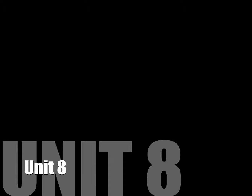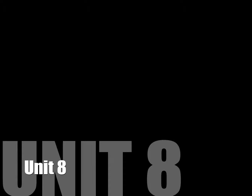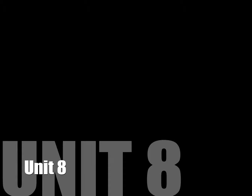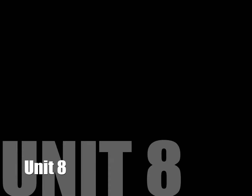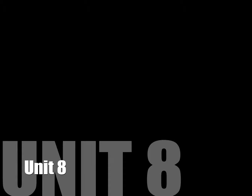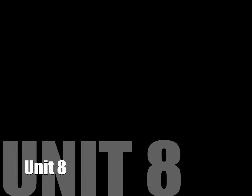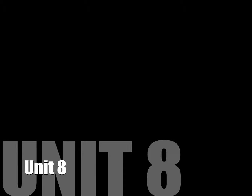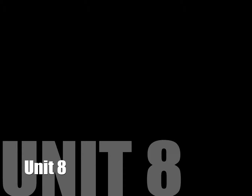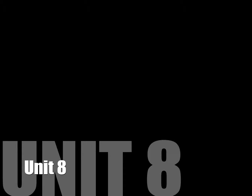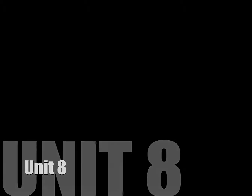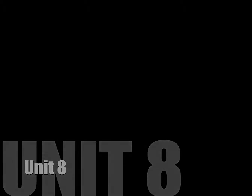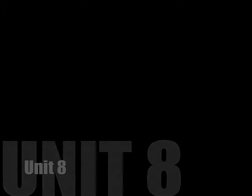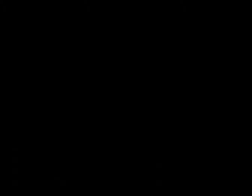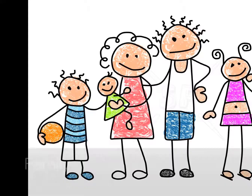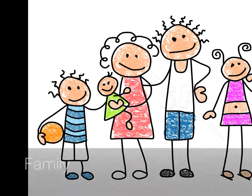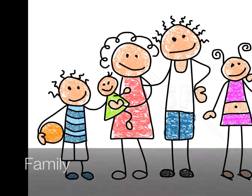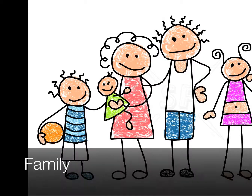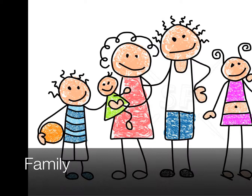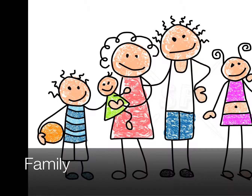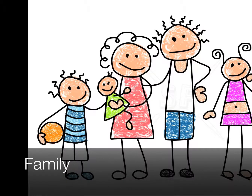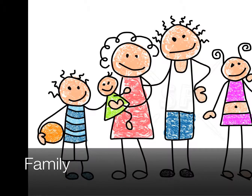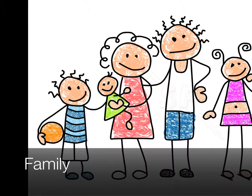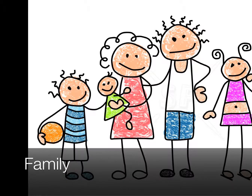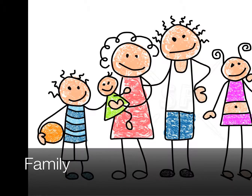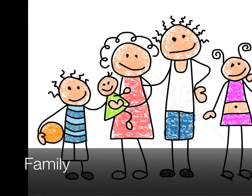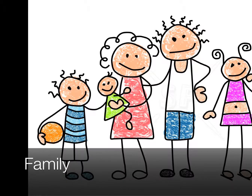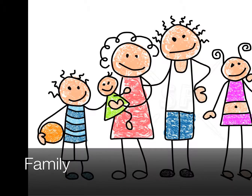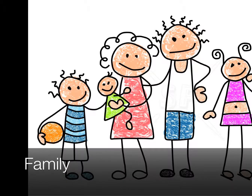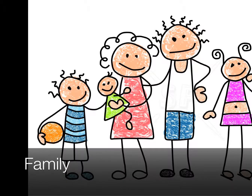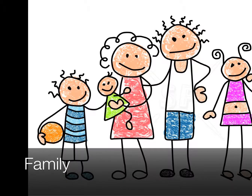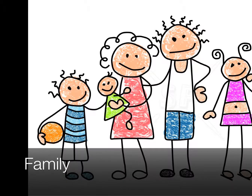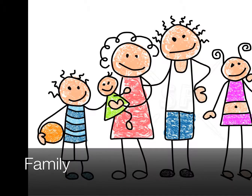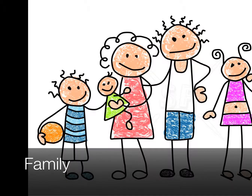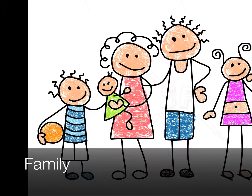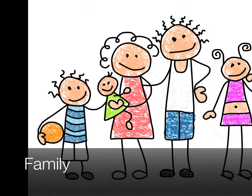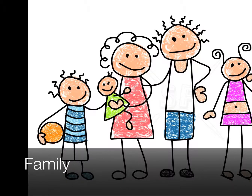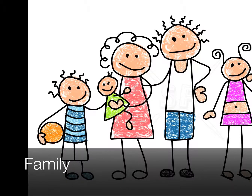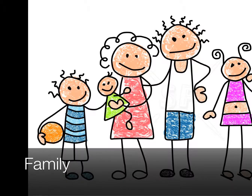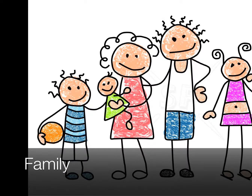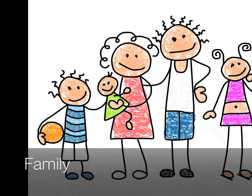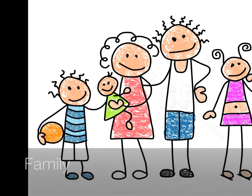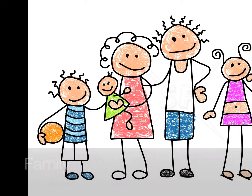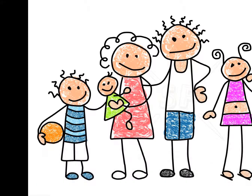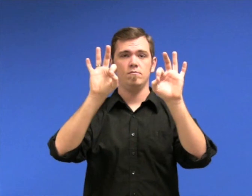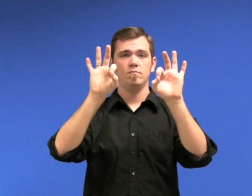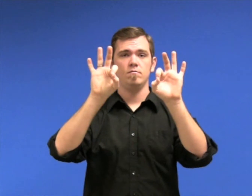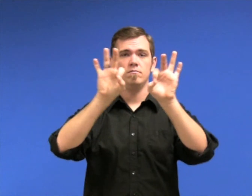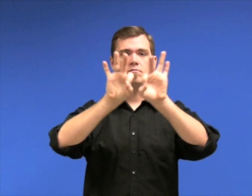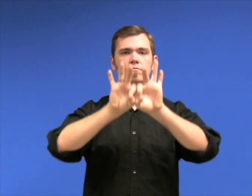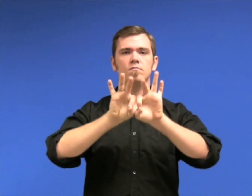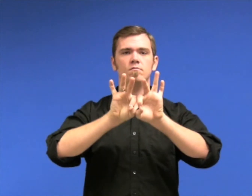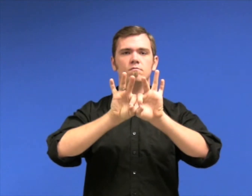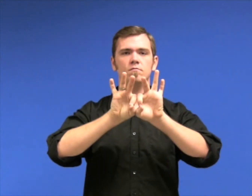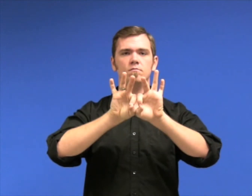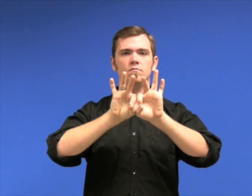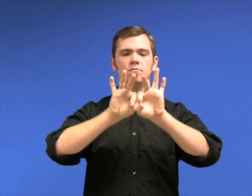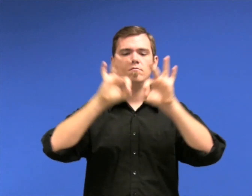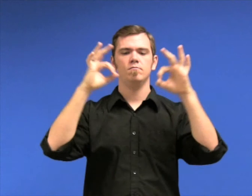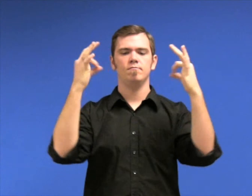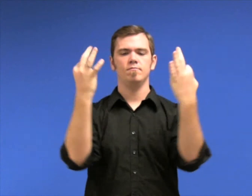me. Our first sign is family. The sign for family. Take two F hands and it